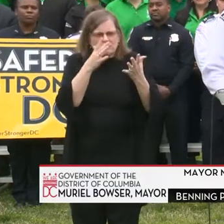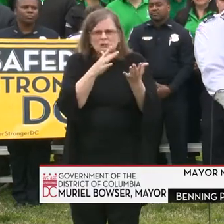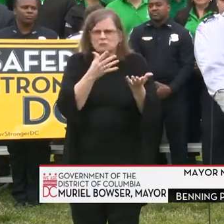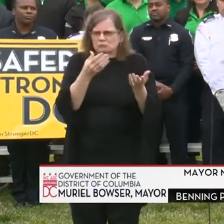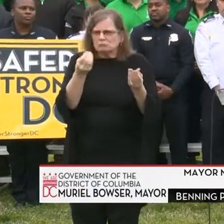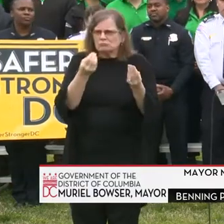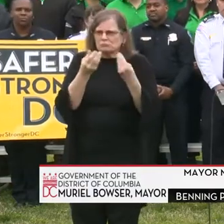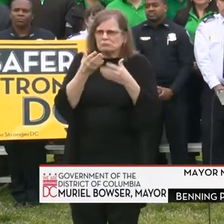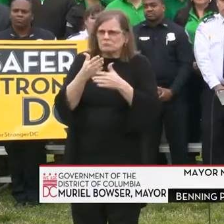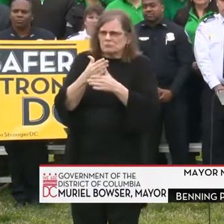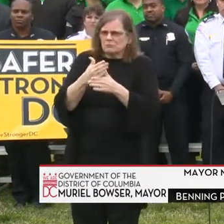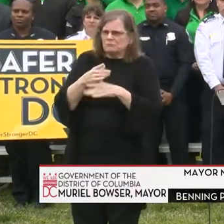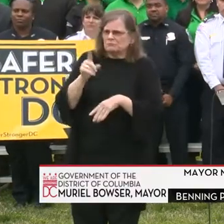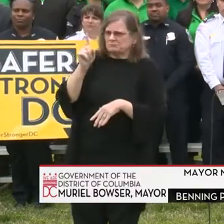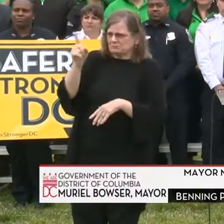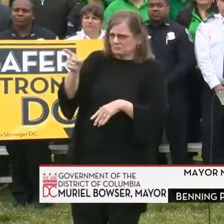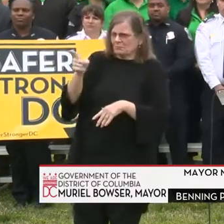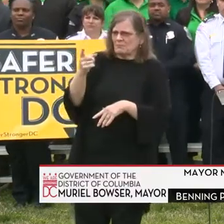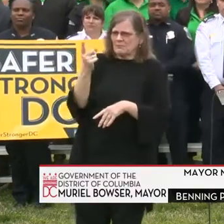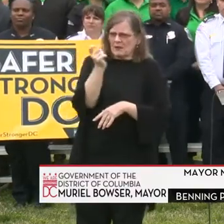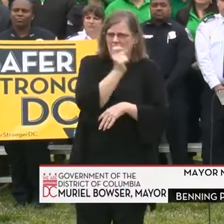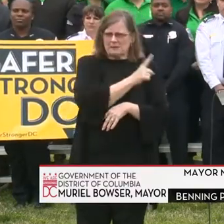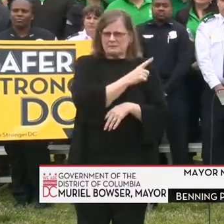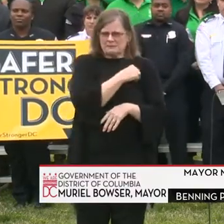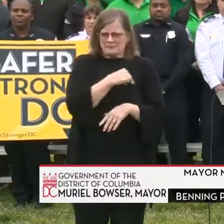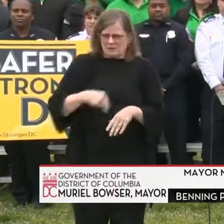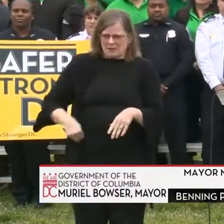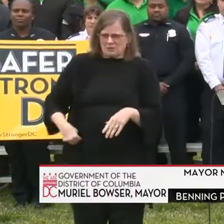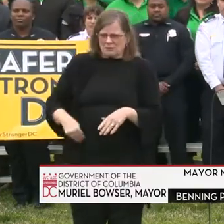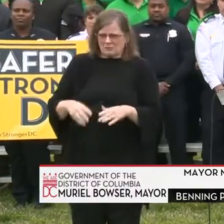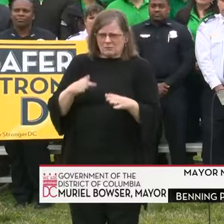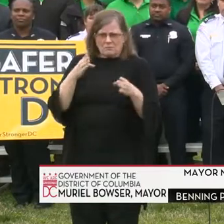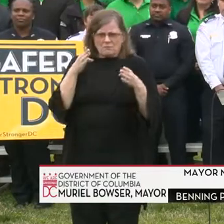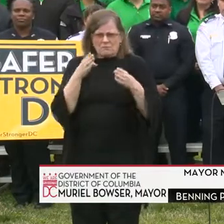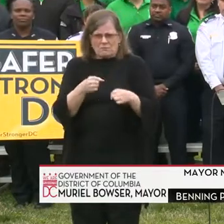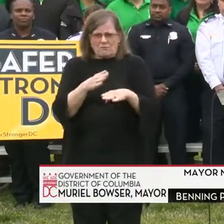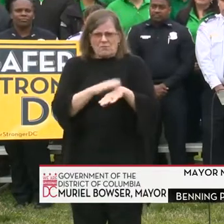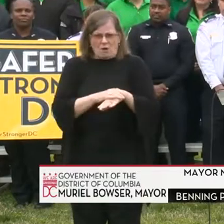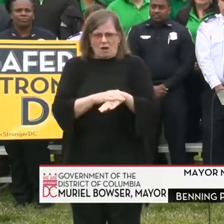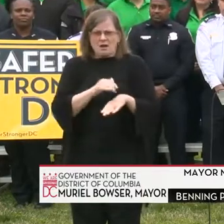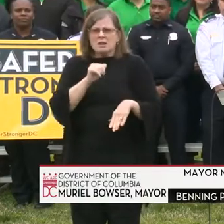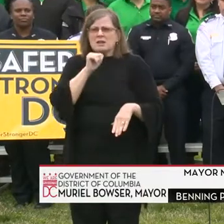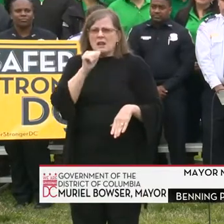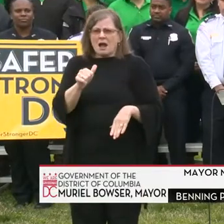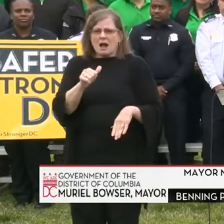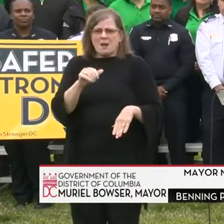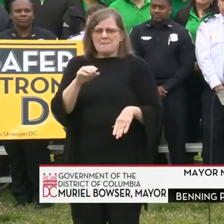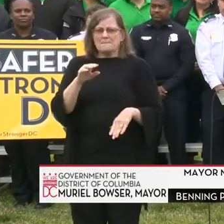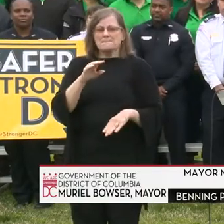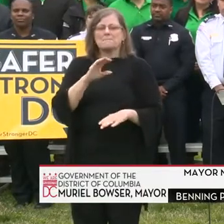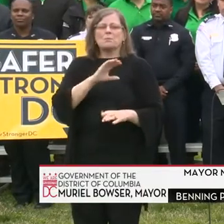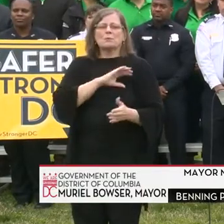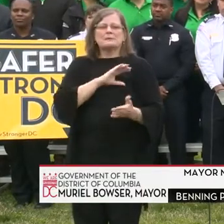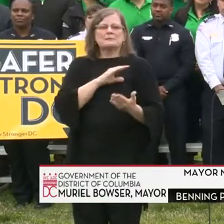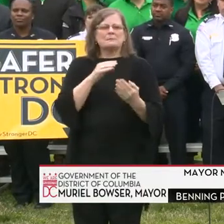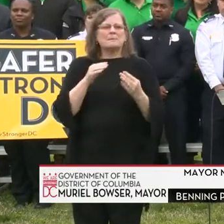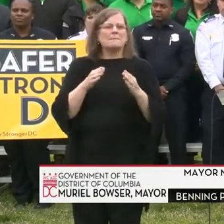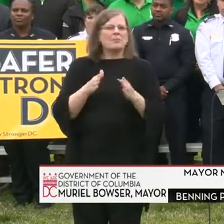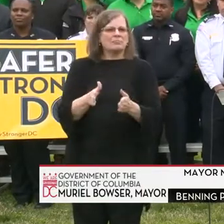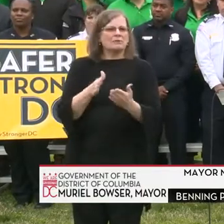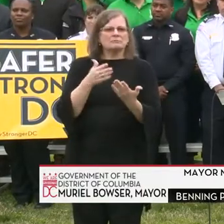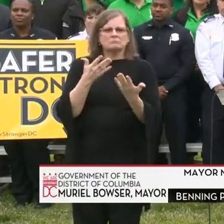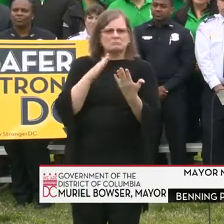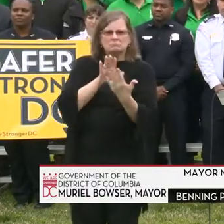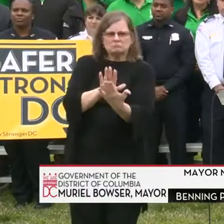Mayor, obviously you've been focused on, I guess, what you might call non-police methods for working on crime, and I understand some of the